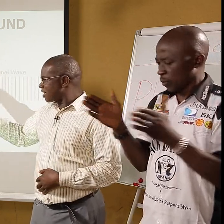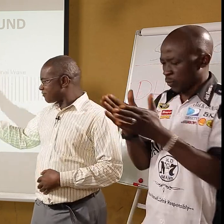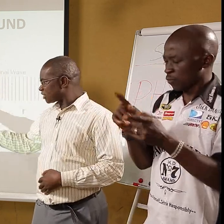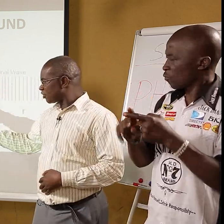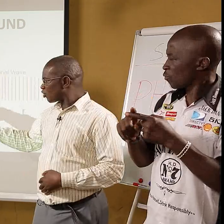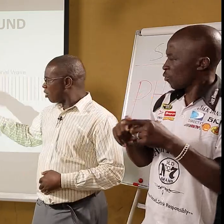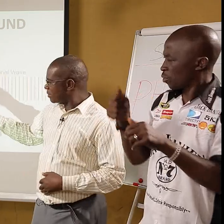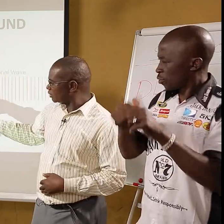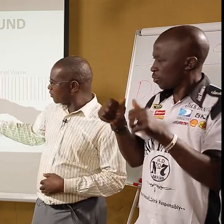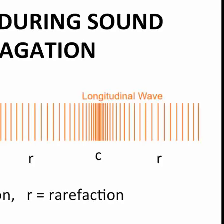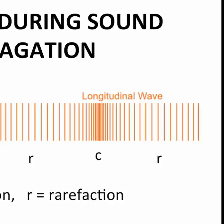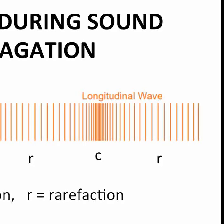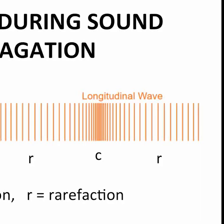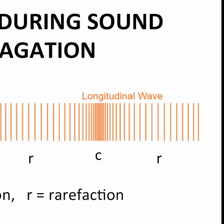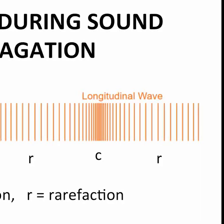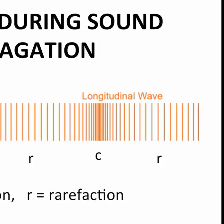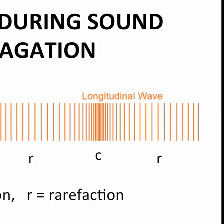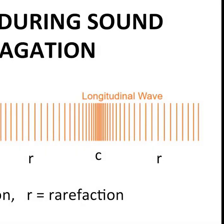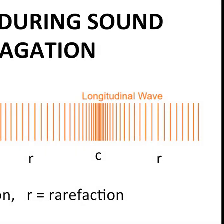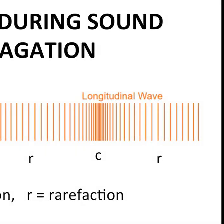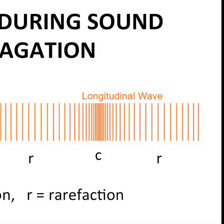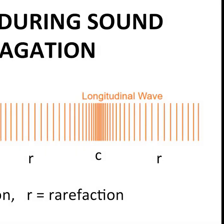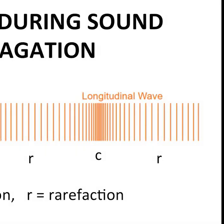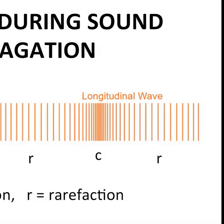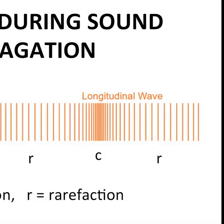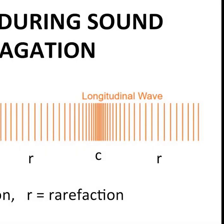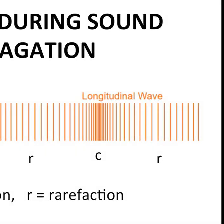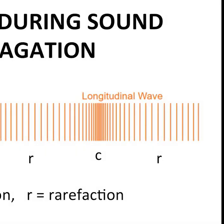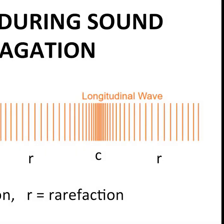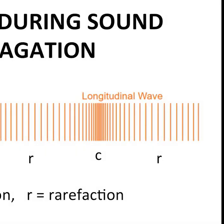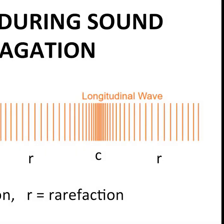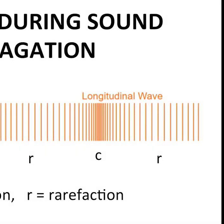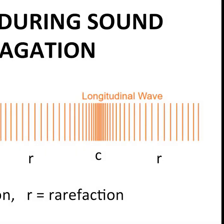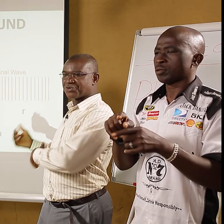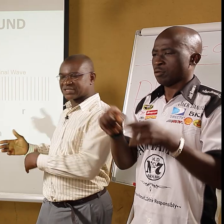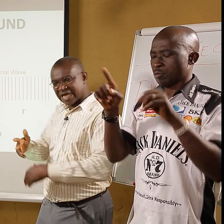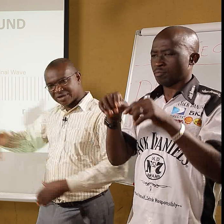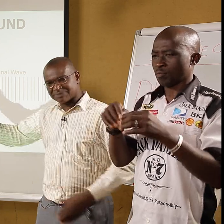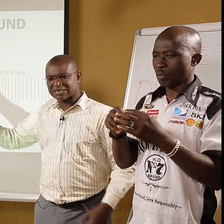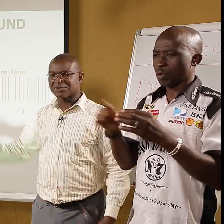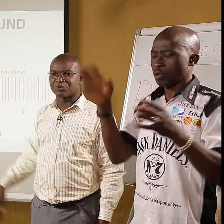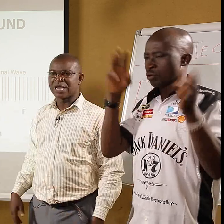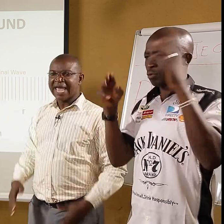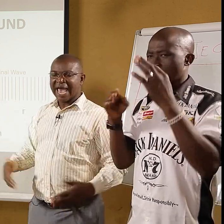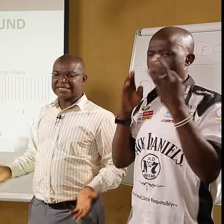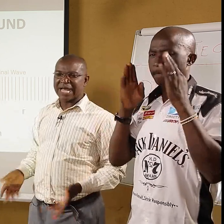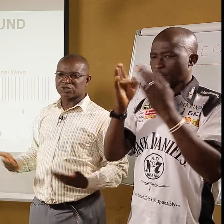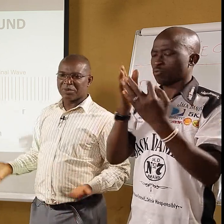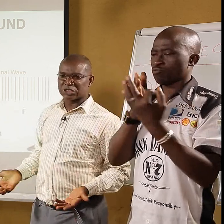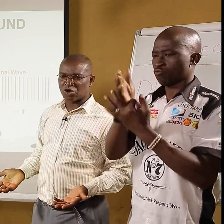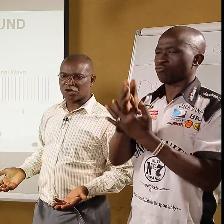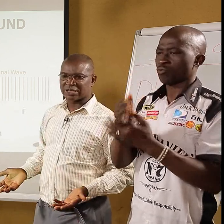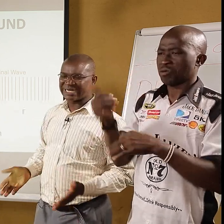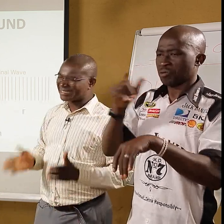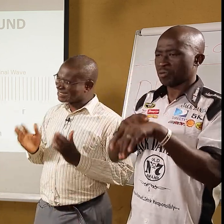Compression, rarefaction, compression, rarefaction, compression, rarefaction. As that is happening, wave is traveling through, sound is passing through. Anytime